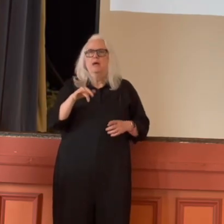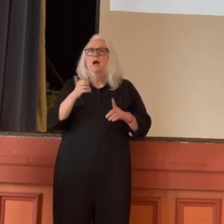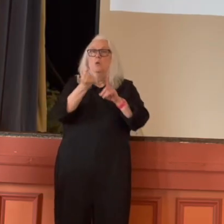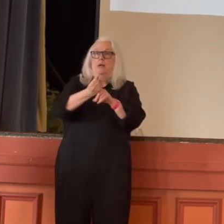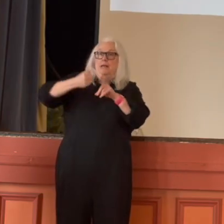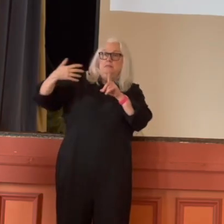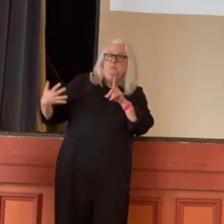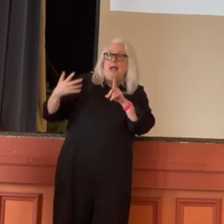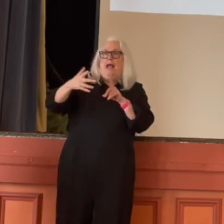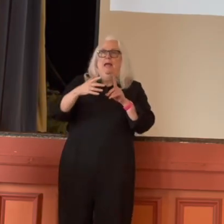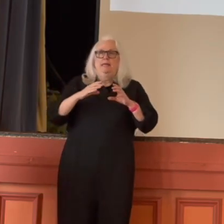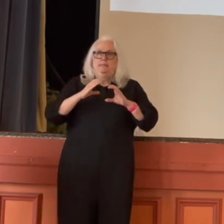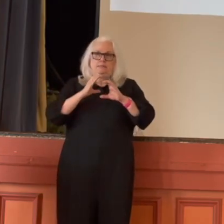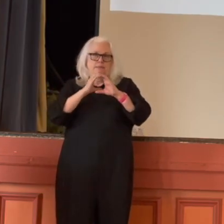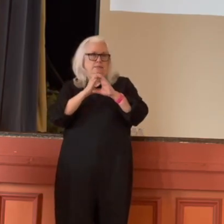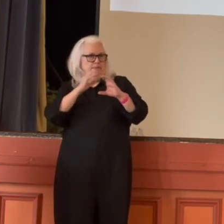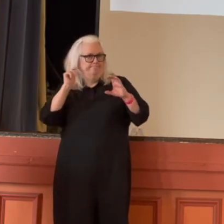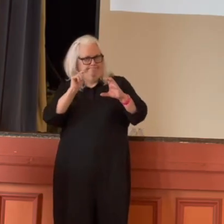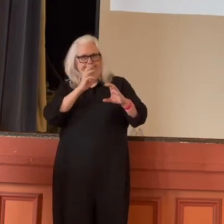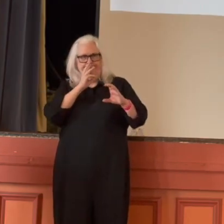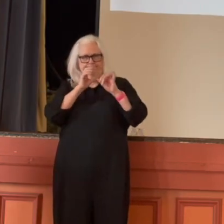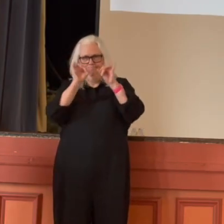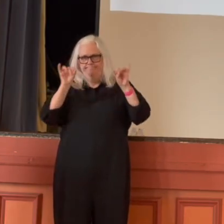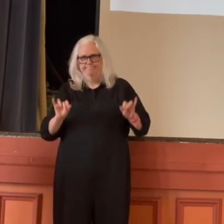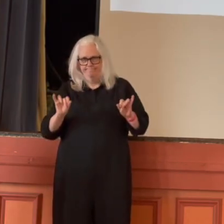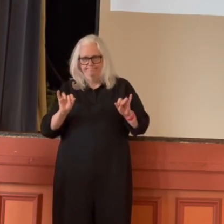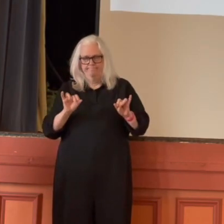sewer network around these red lines, these trunk